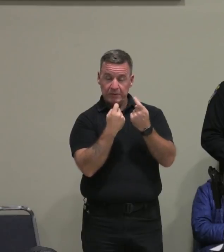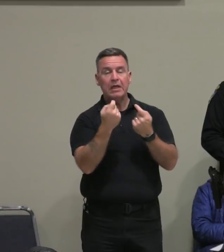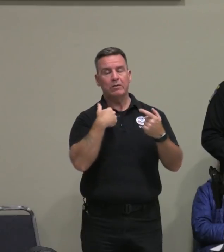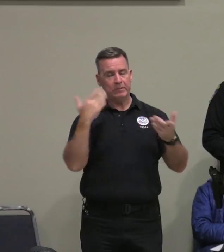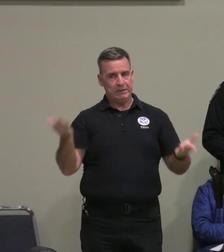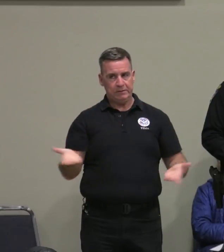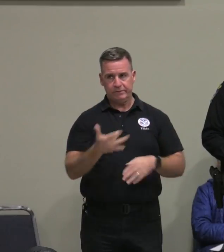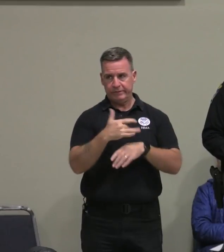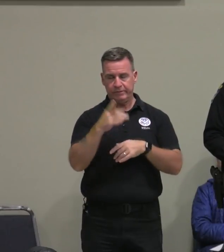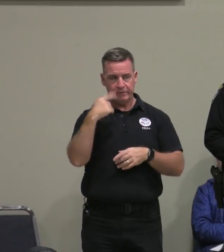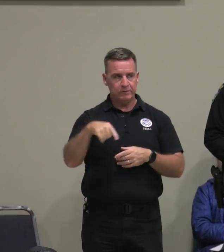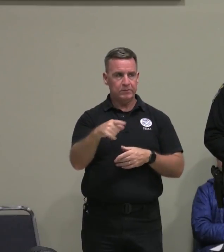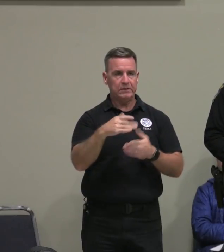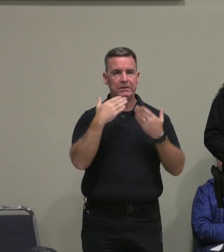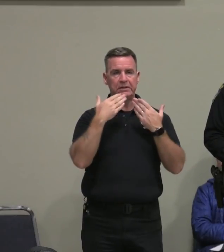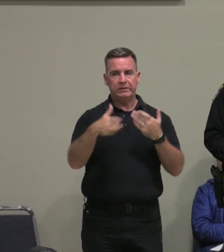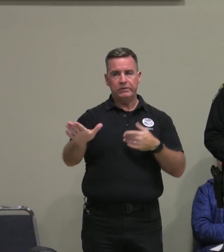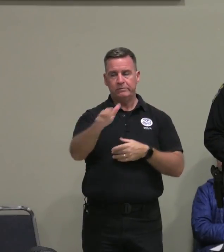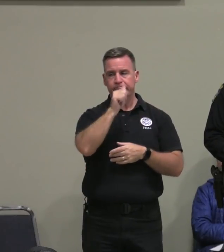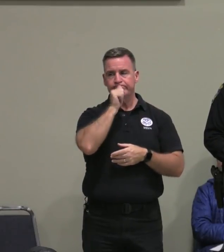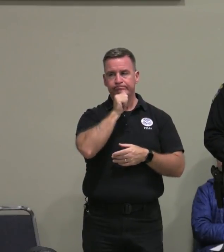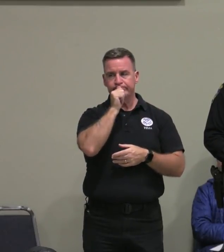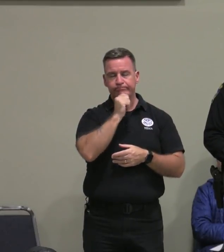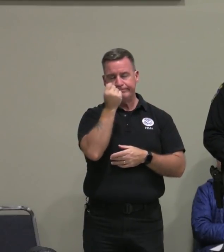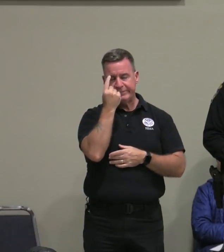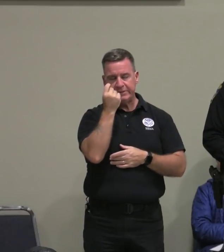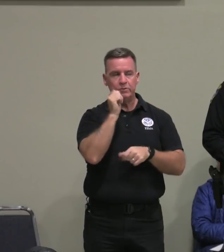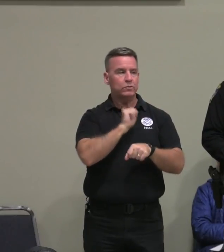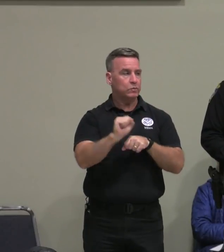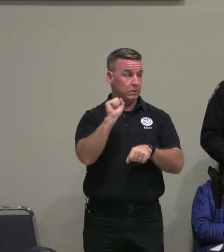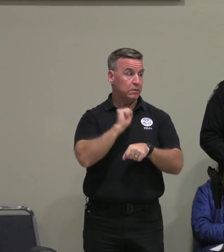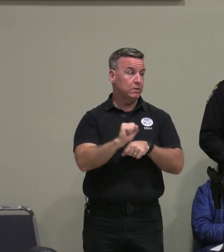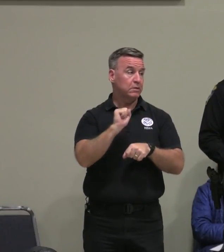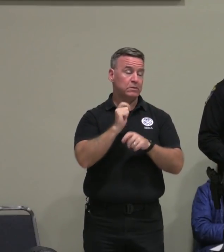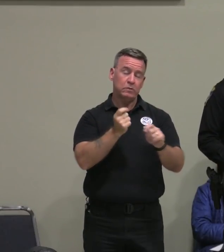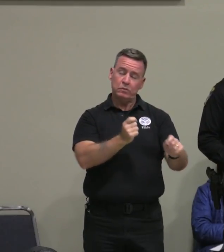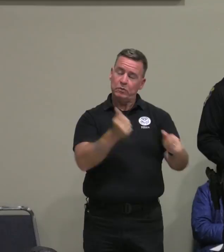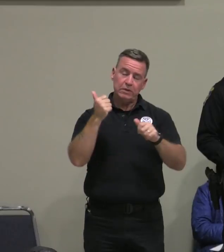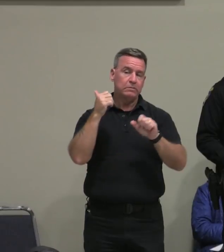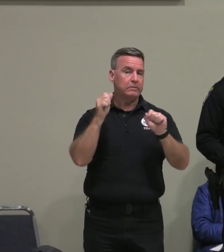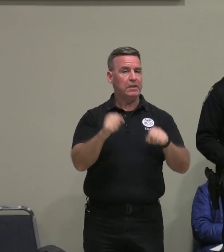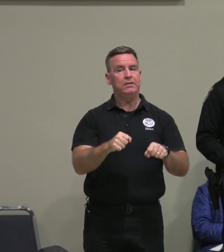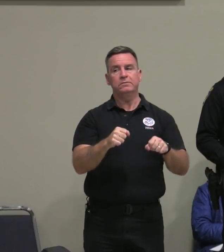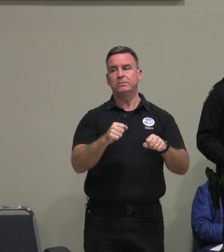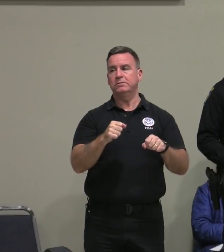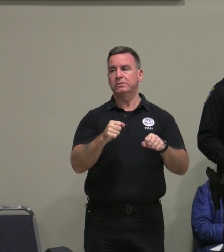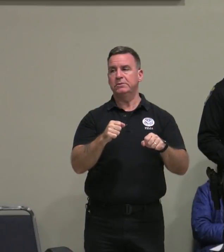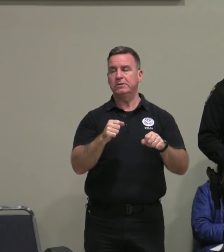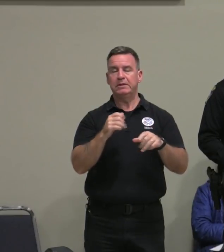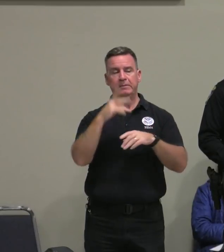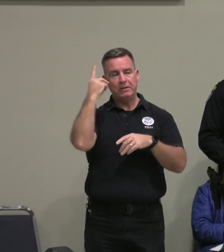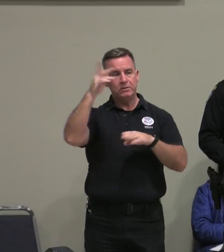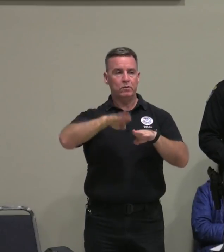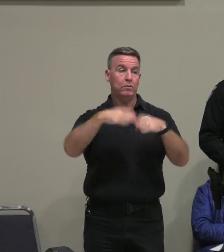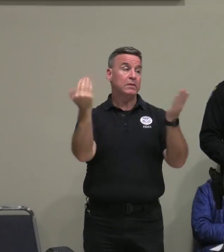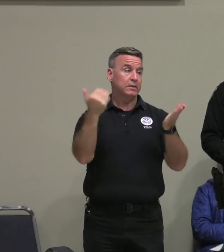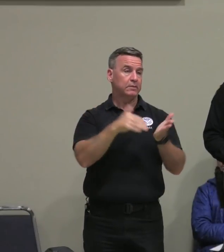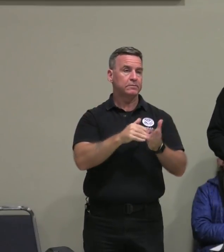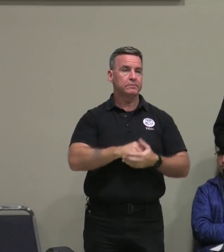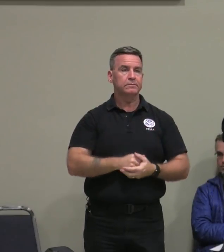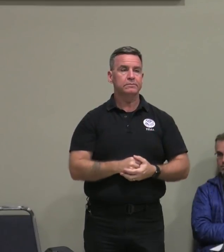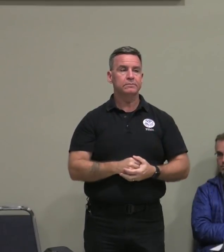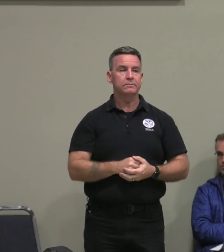again, I just thank all of you for your patience and understanding. And we are working as quickly as possible to get Paradise opened back up.